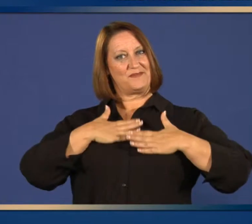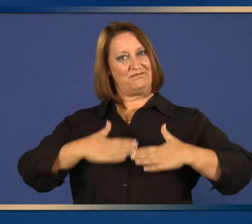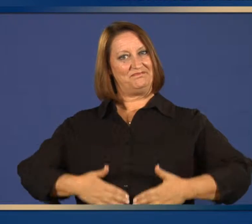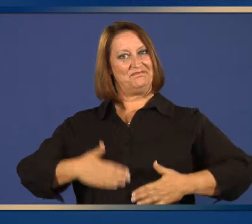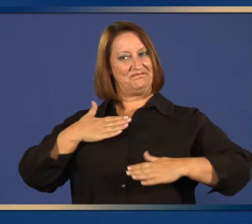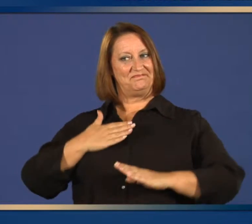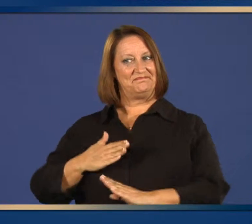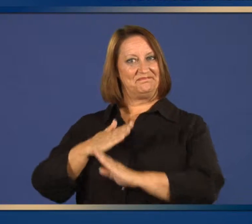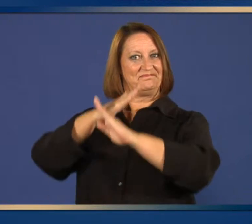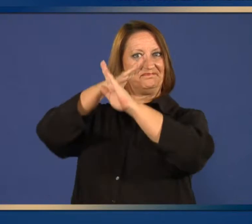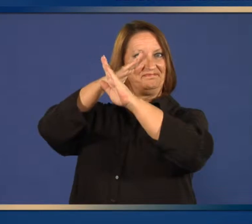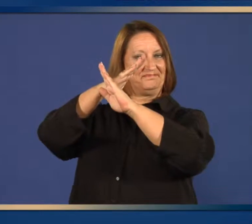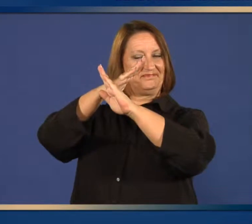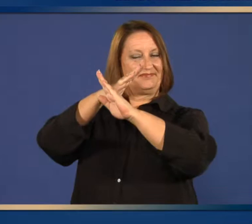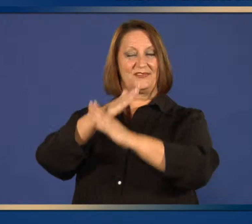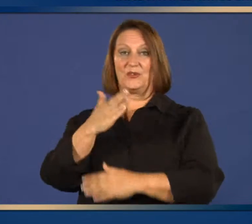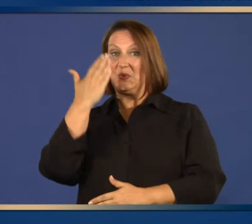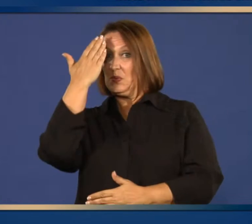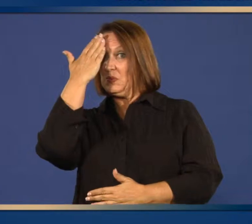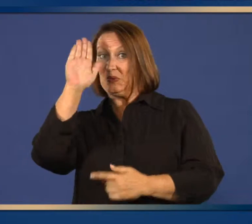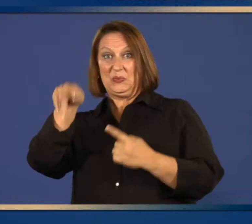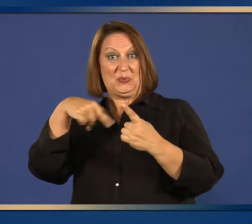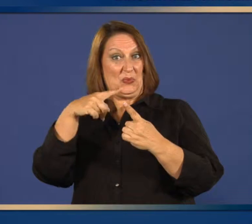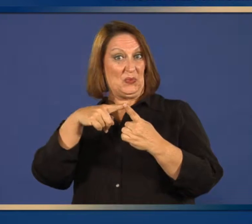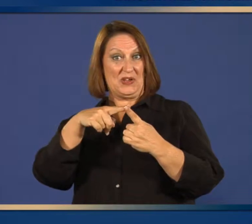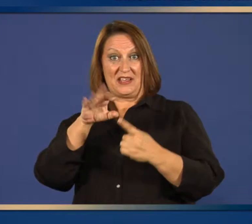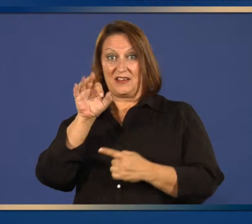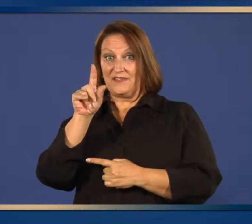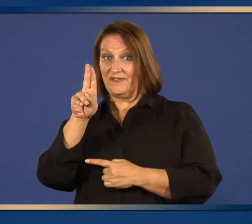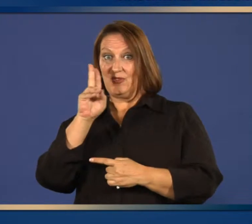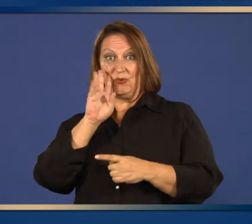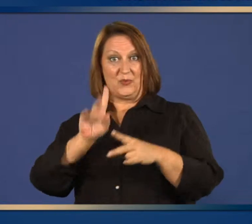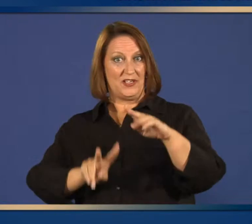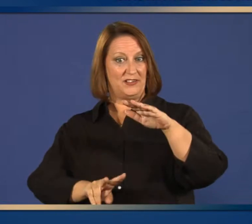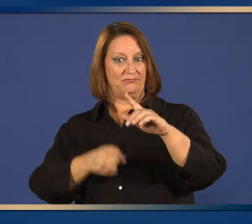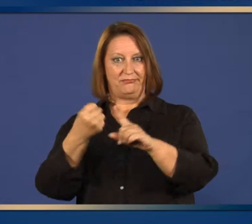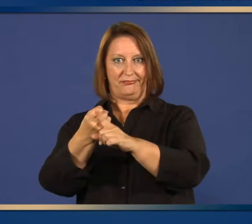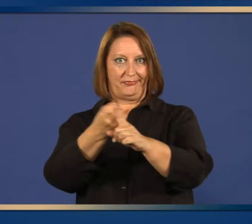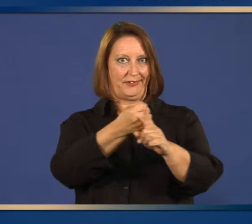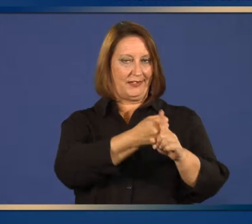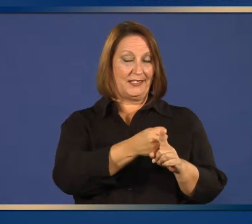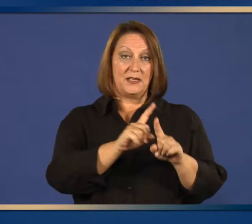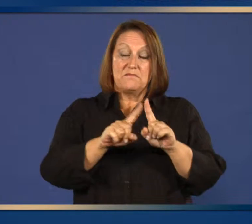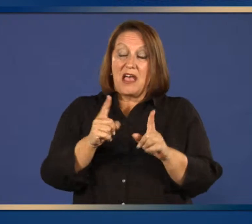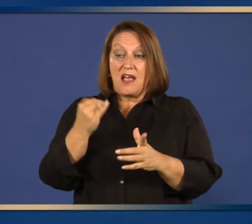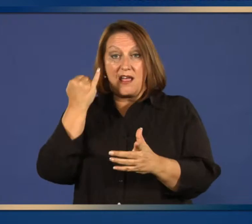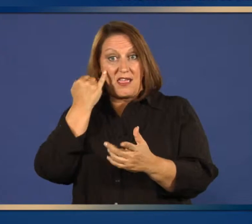You can get the vaccine as long as illness is occurring in your community.